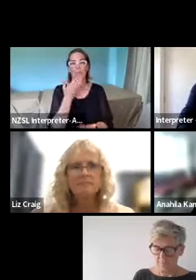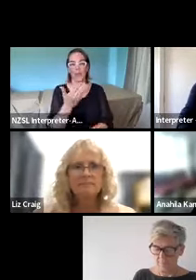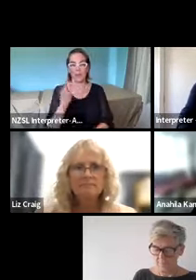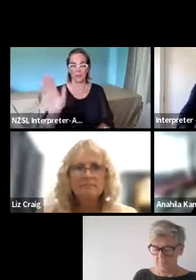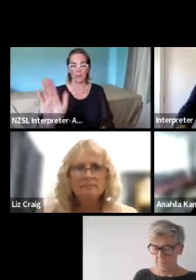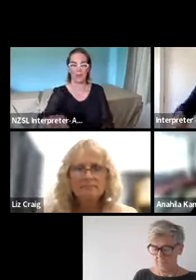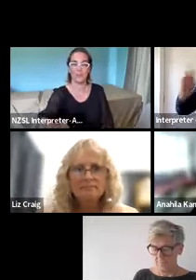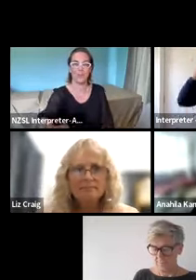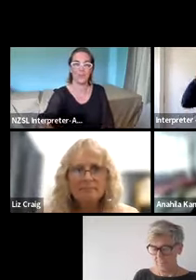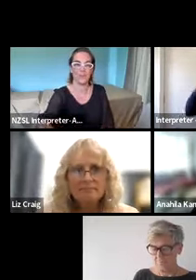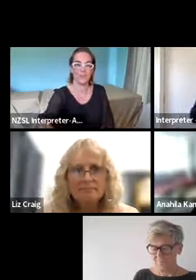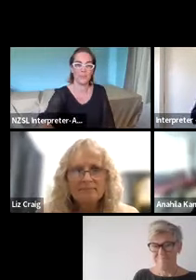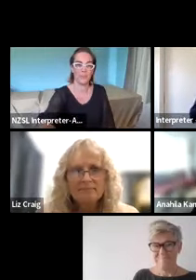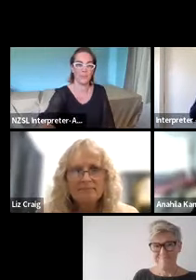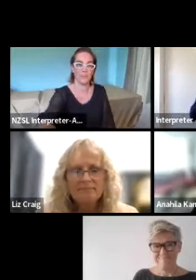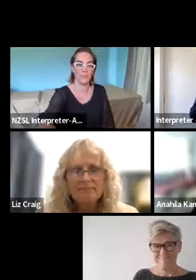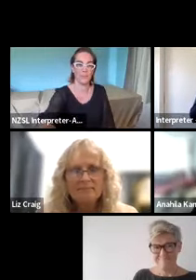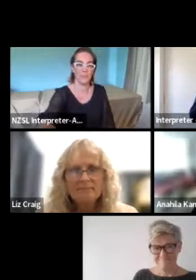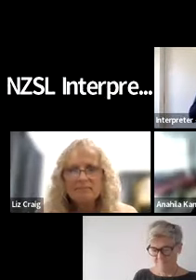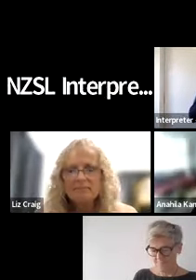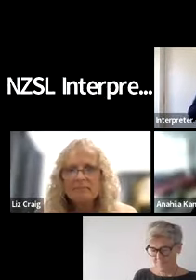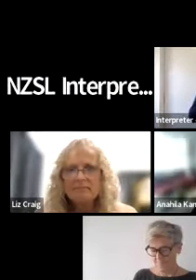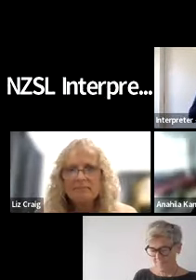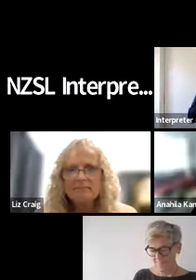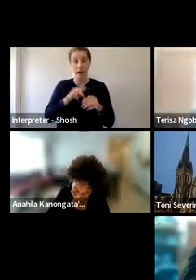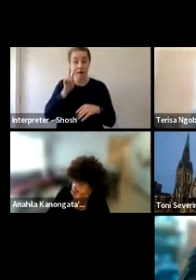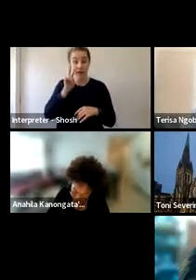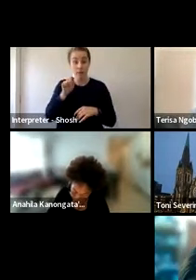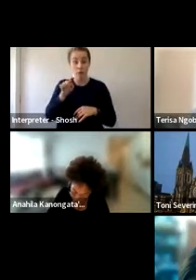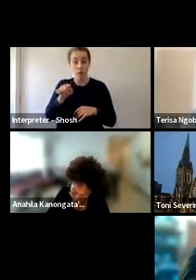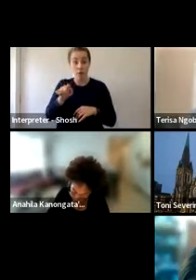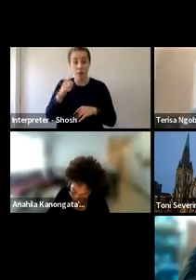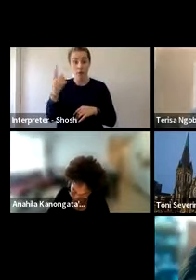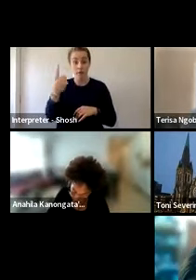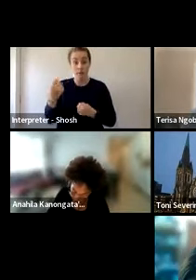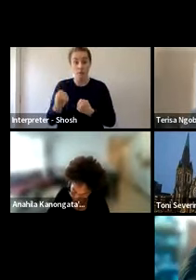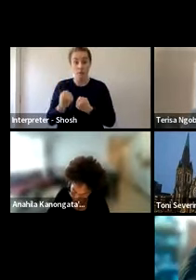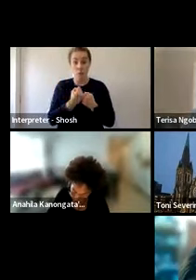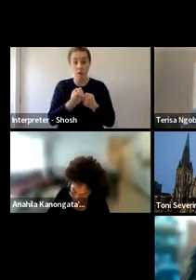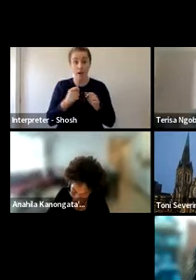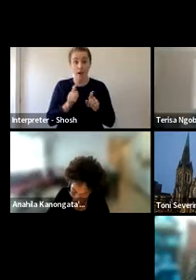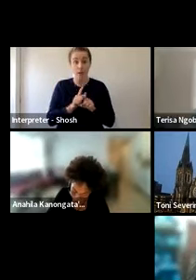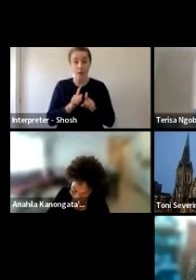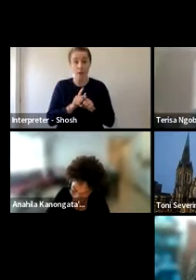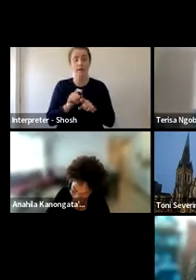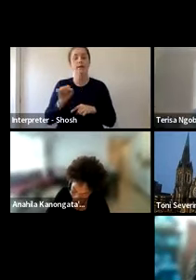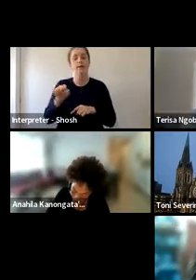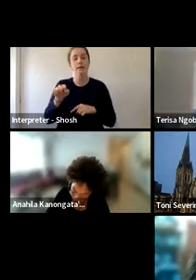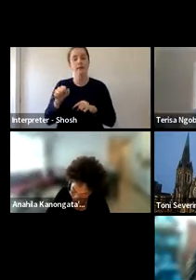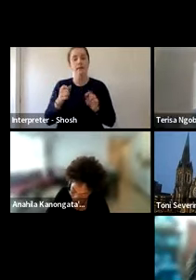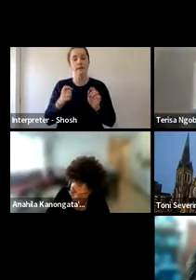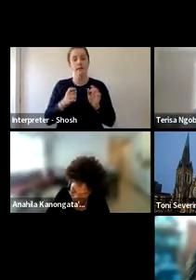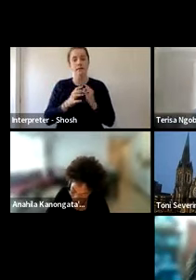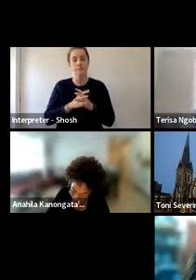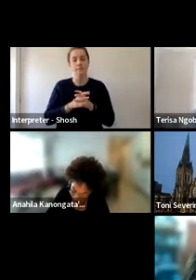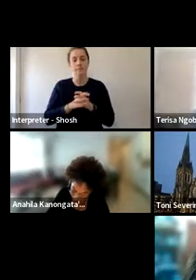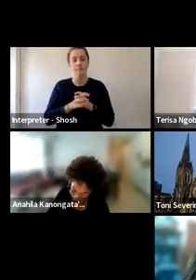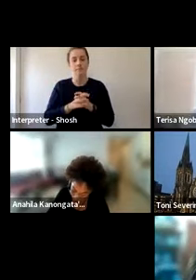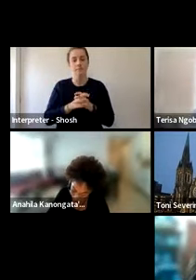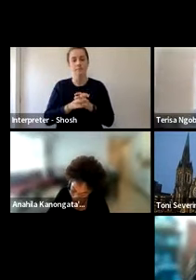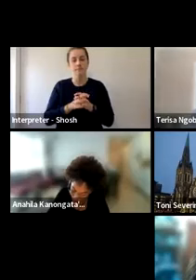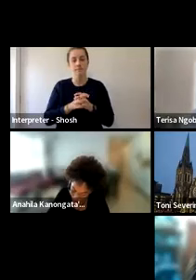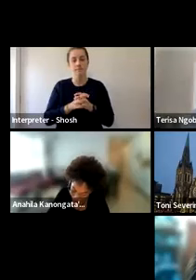you there. Do we have another person joining you today, Timothy? Yes, Helena from My